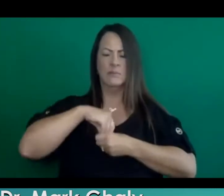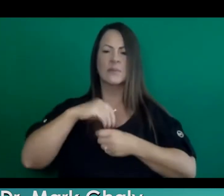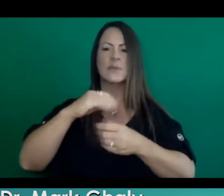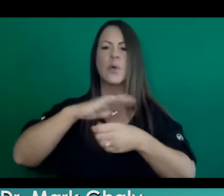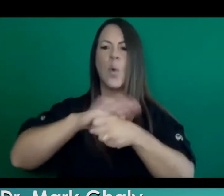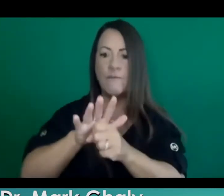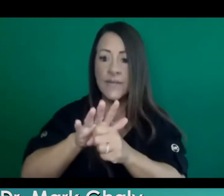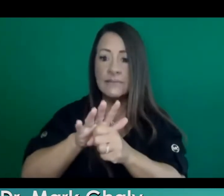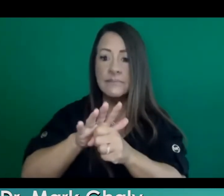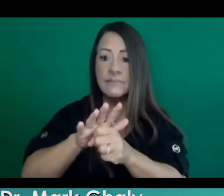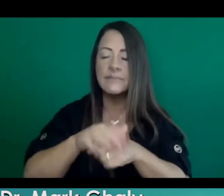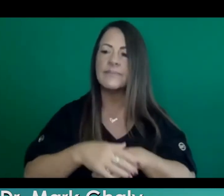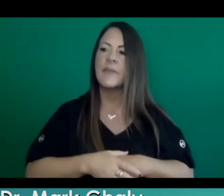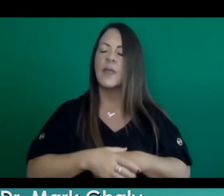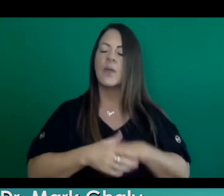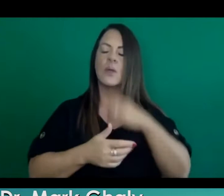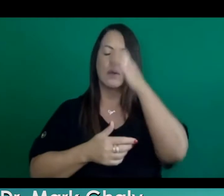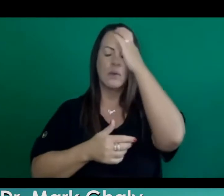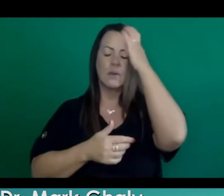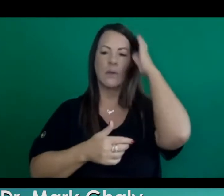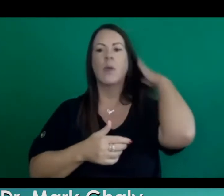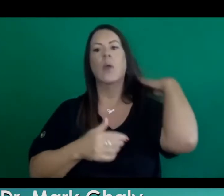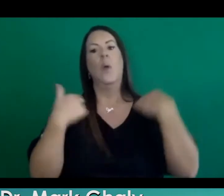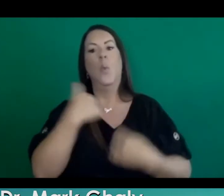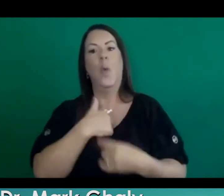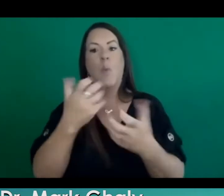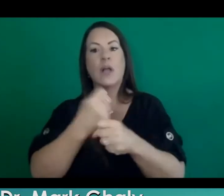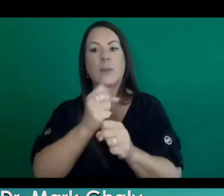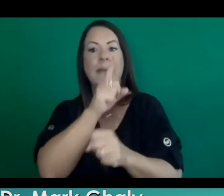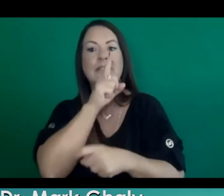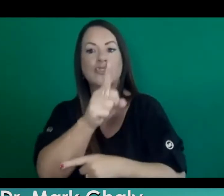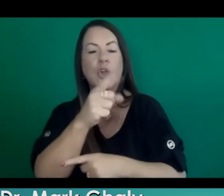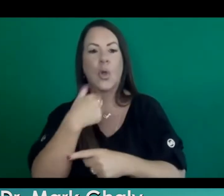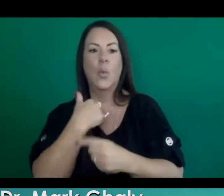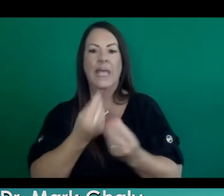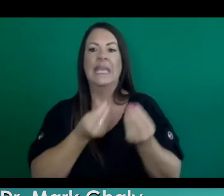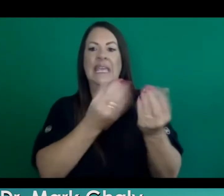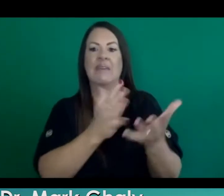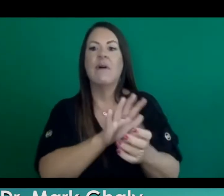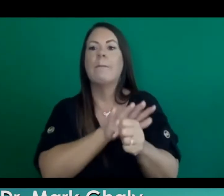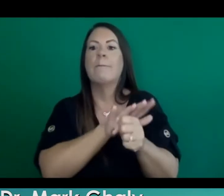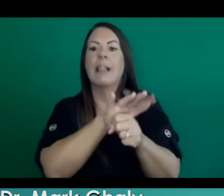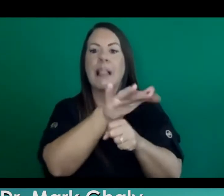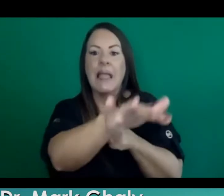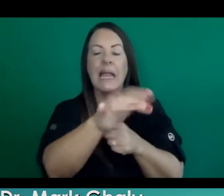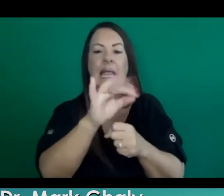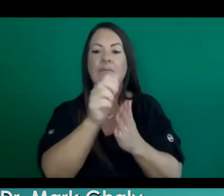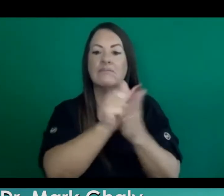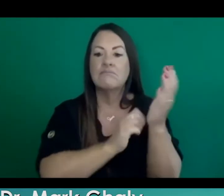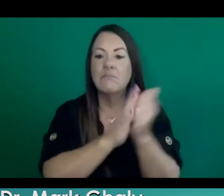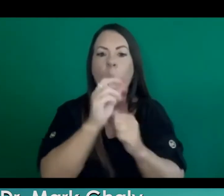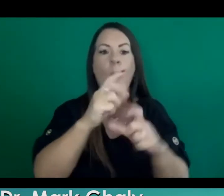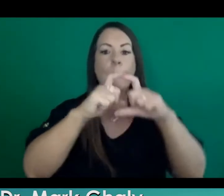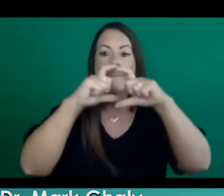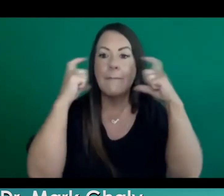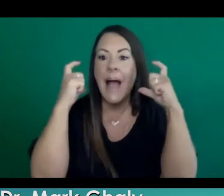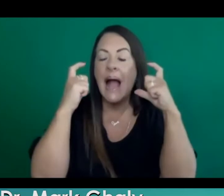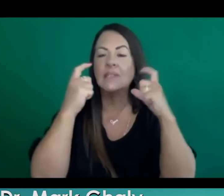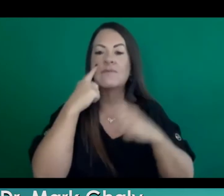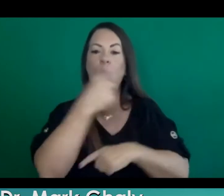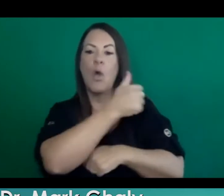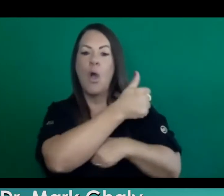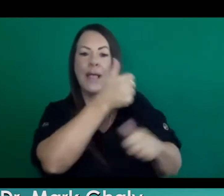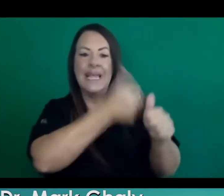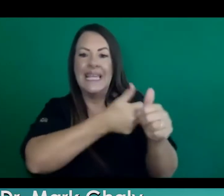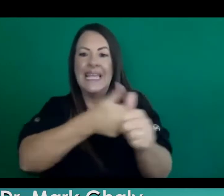sure we've provided shelters with ample supplies in terms of PPE, mainly masks, so that everybody